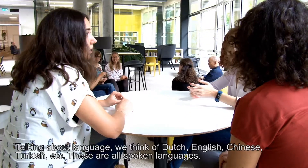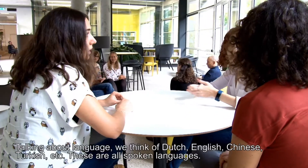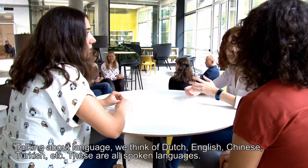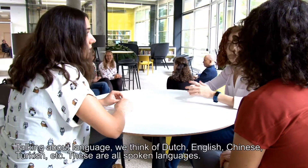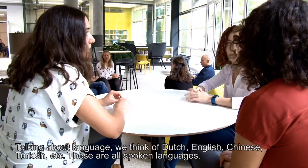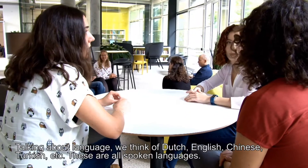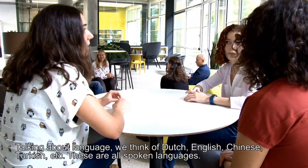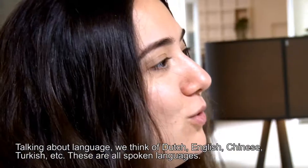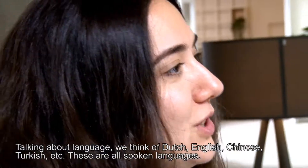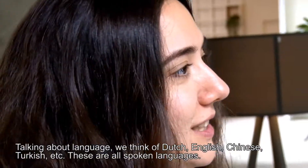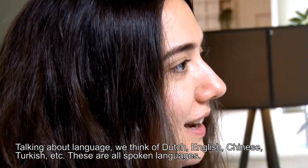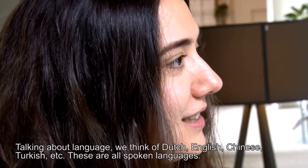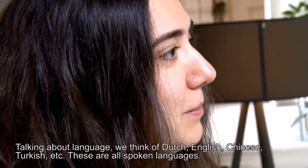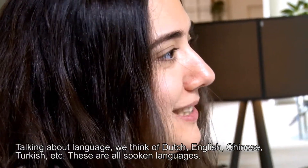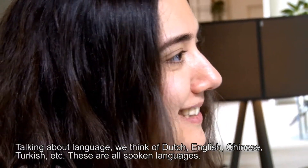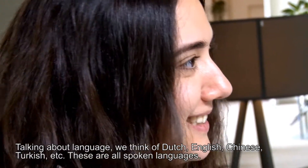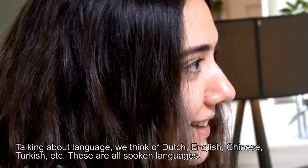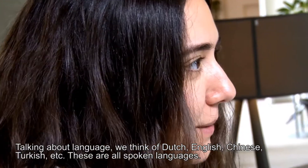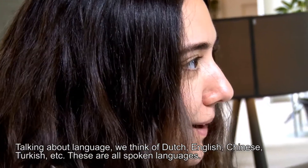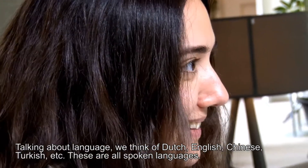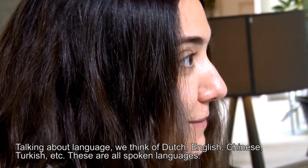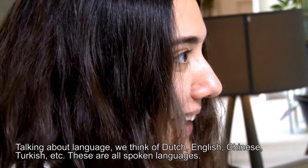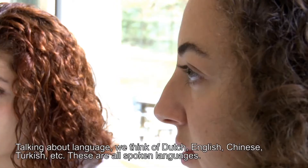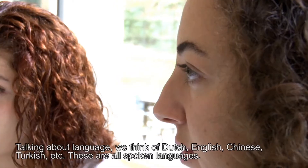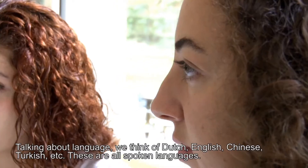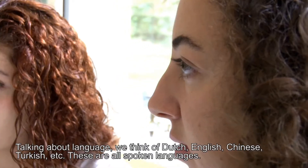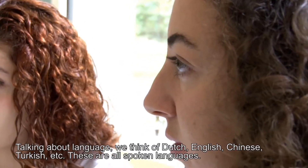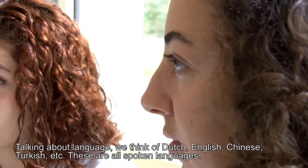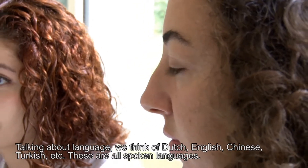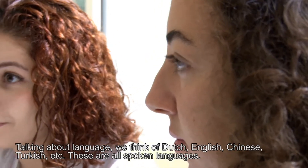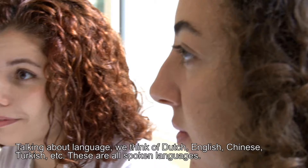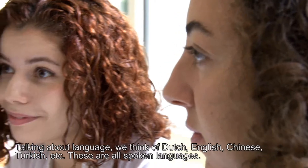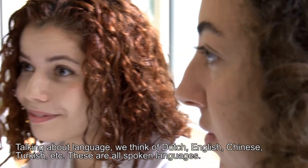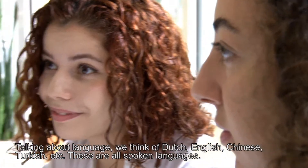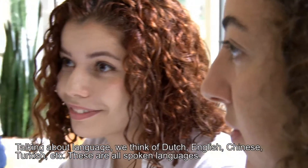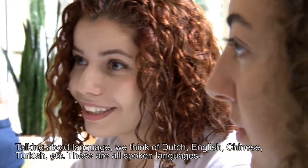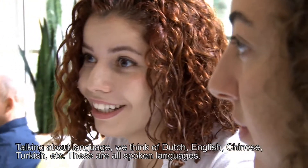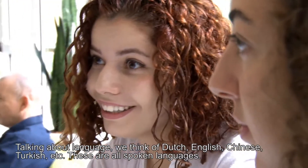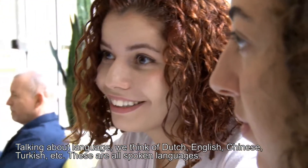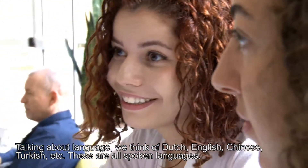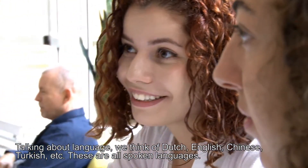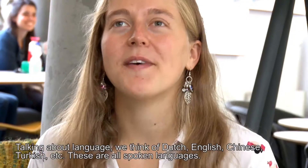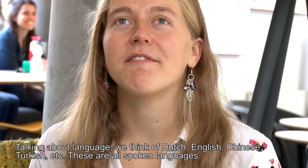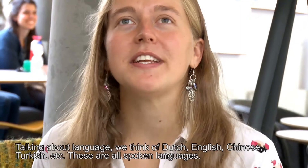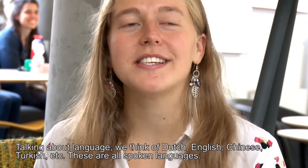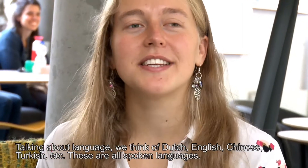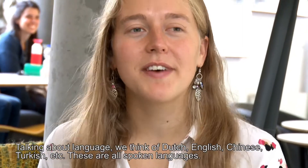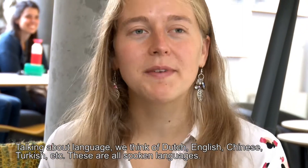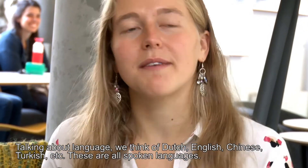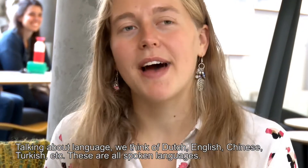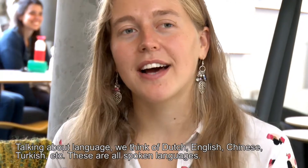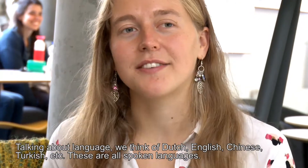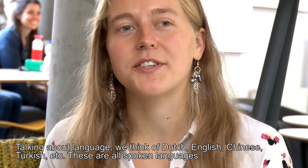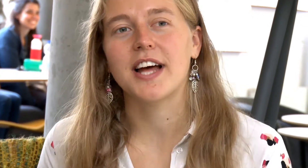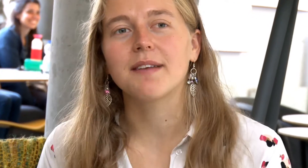When we talk about language, people usually think on Dutch, English, Chinese, Turkish, etc. These are all